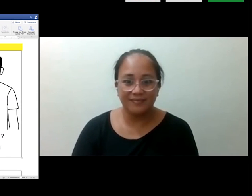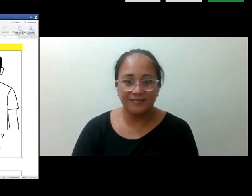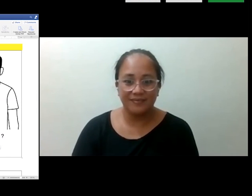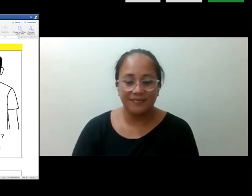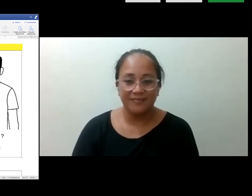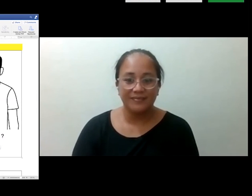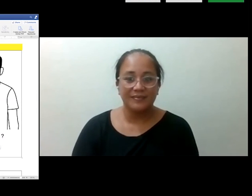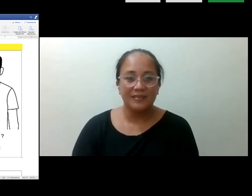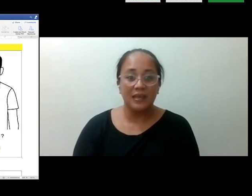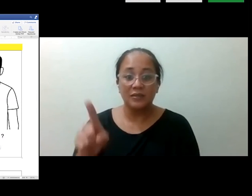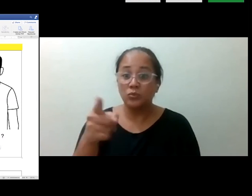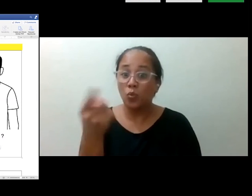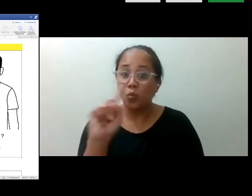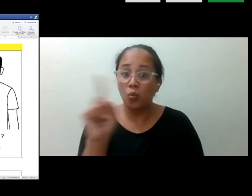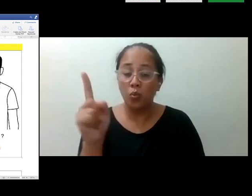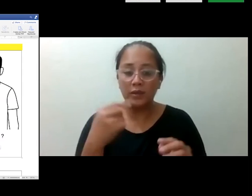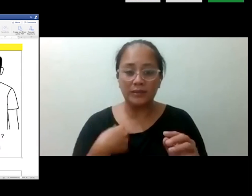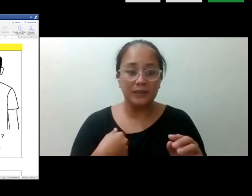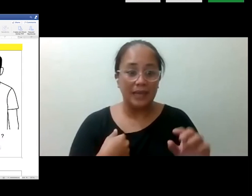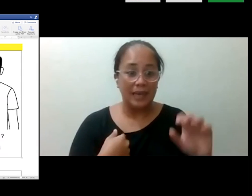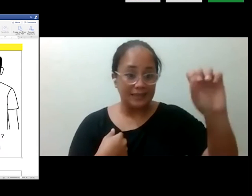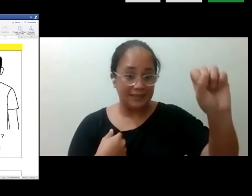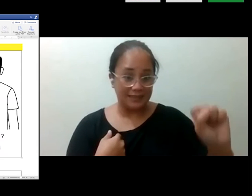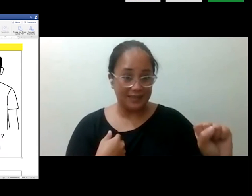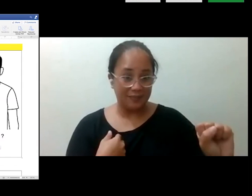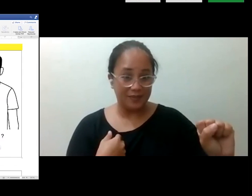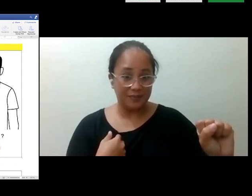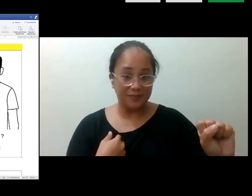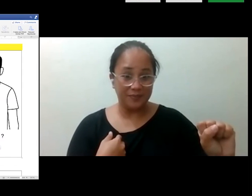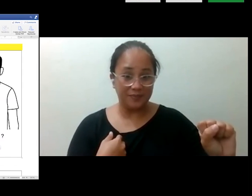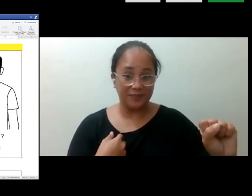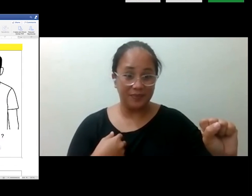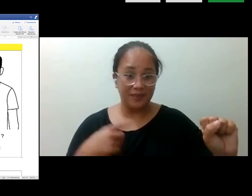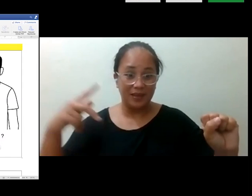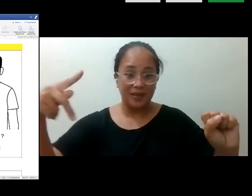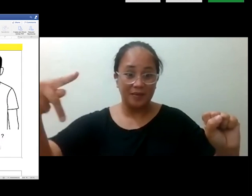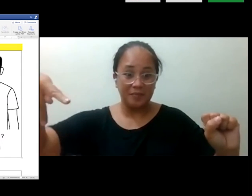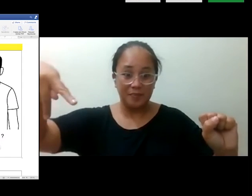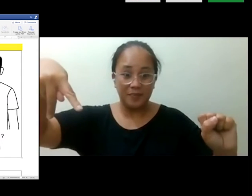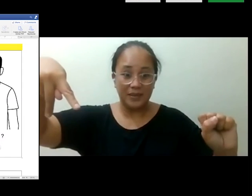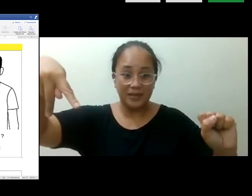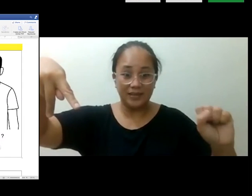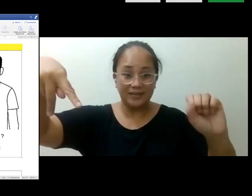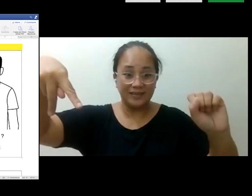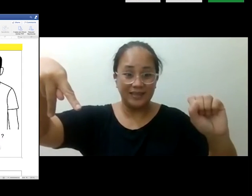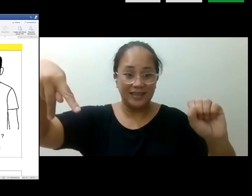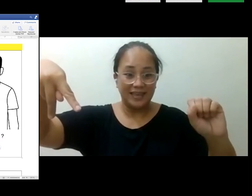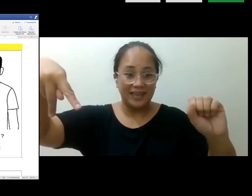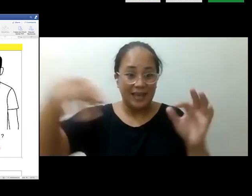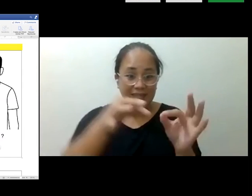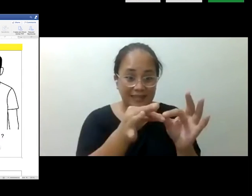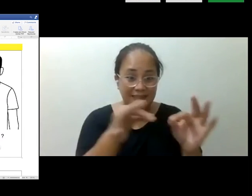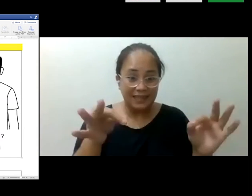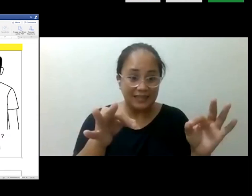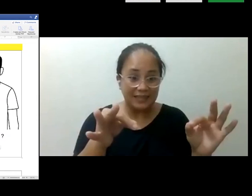So what you have is subject and predicate on the same line. You have sentence and question word on